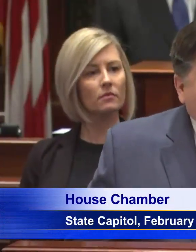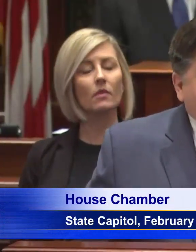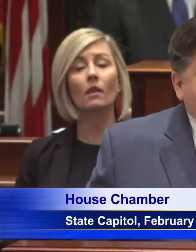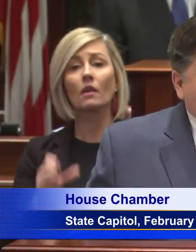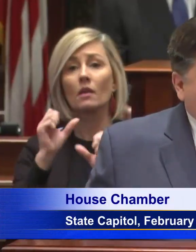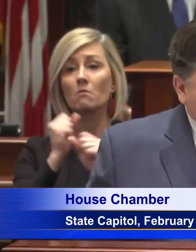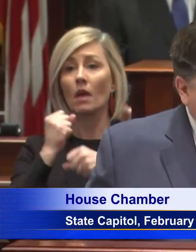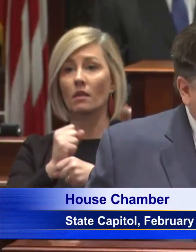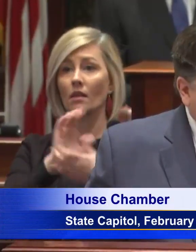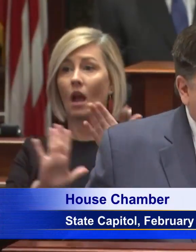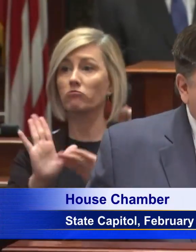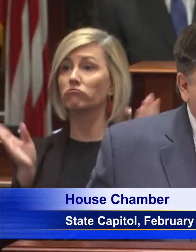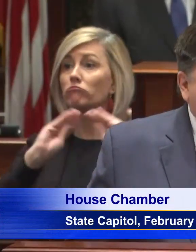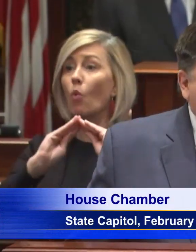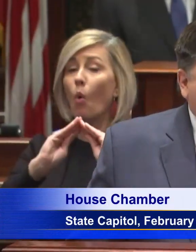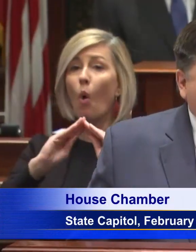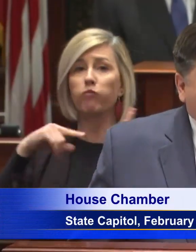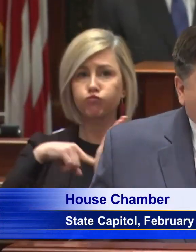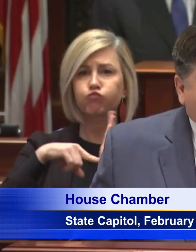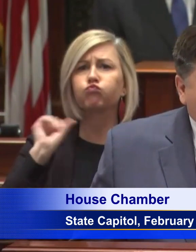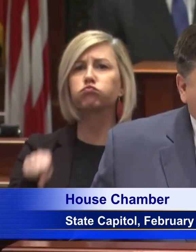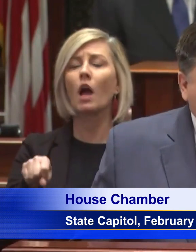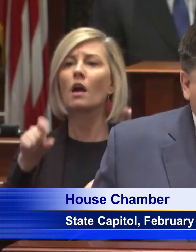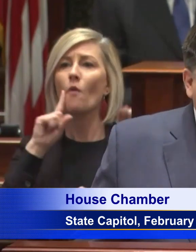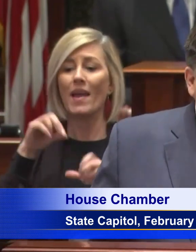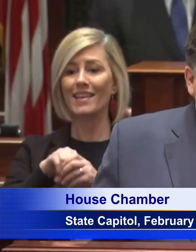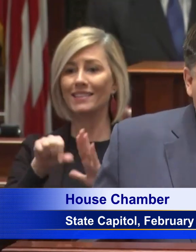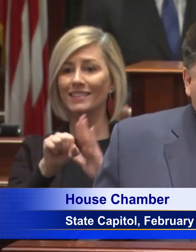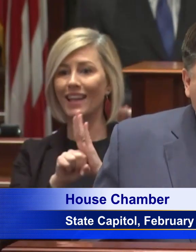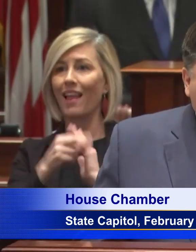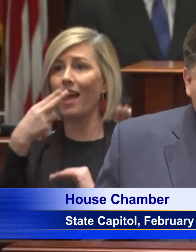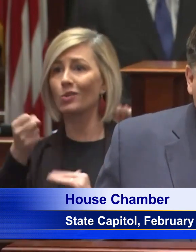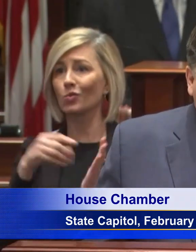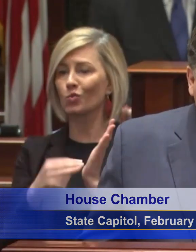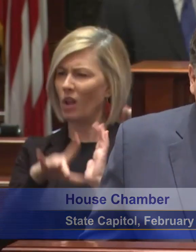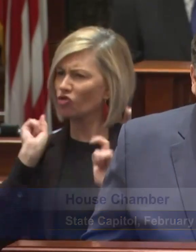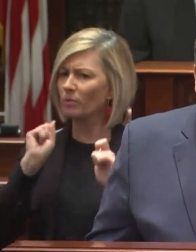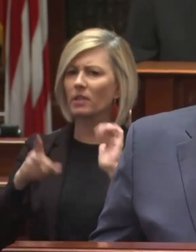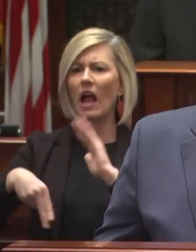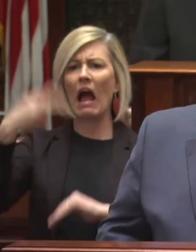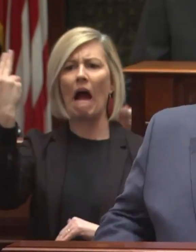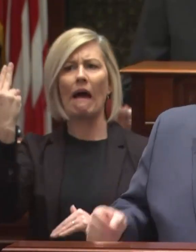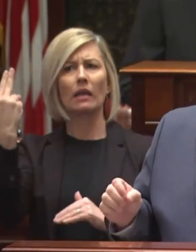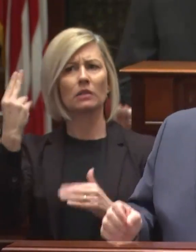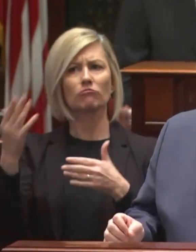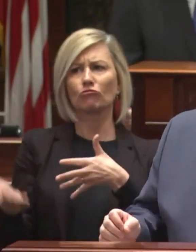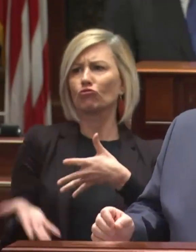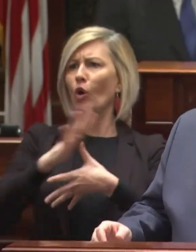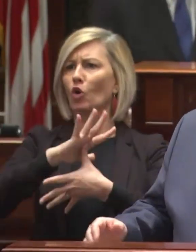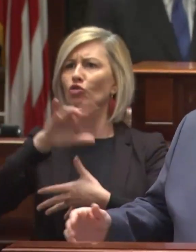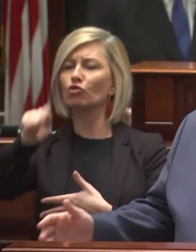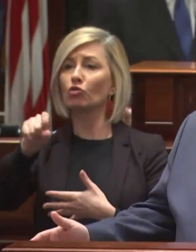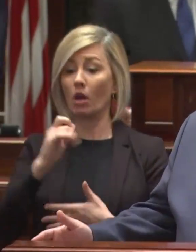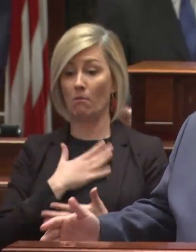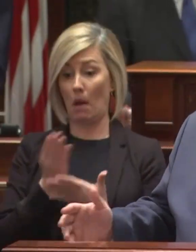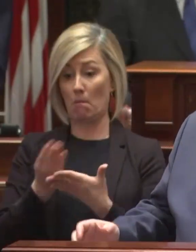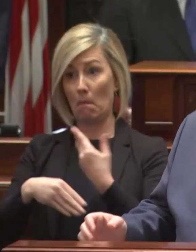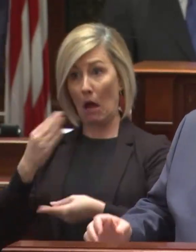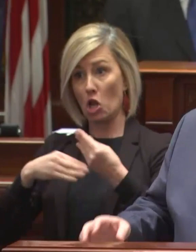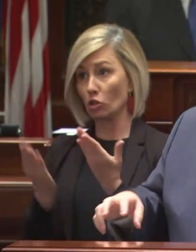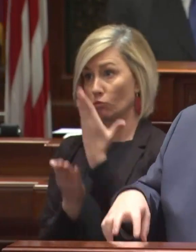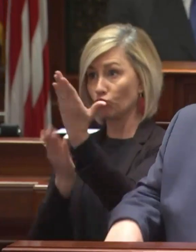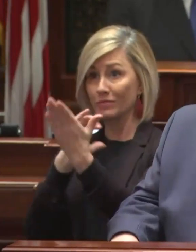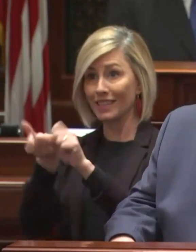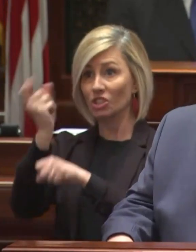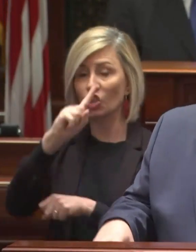Making college more affordable for in-state high school students ought to be among our state's highest priorities. My budget proposal for next year aims